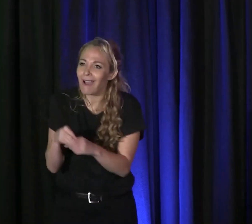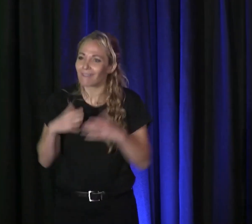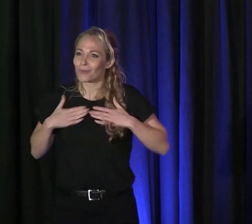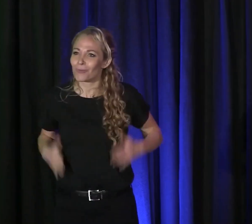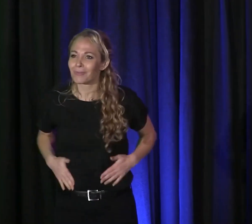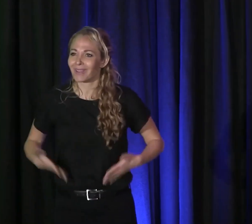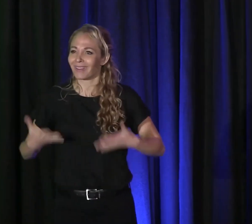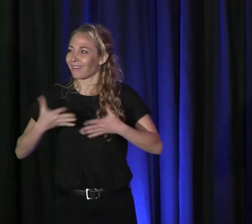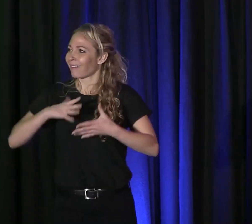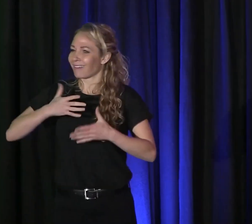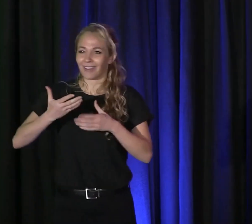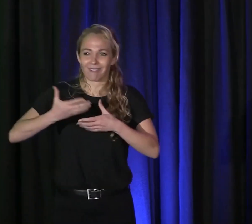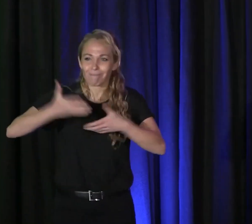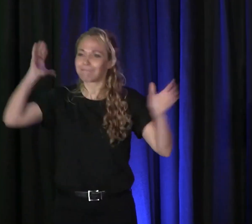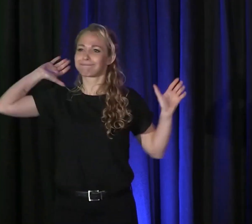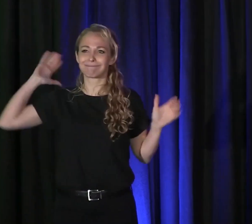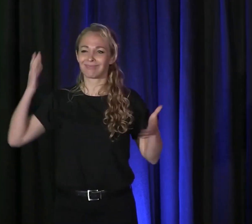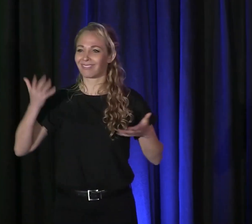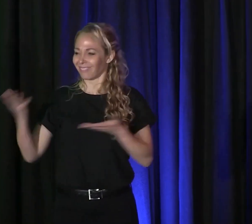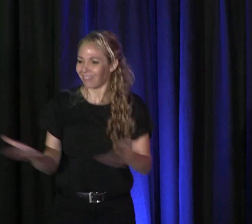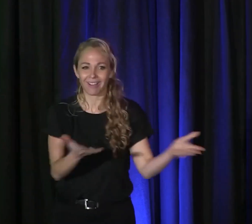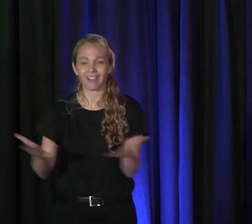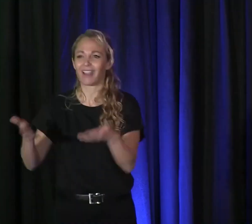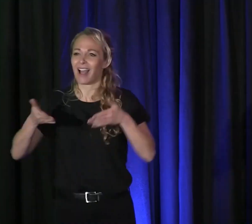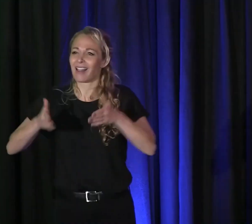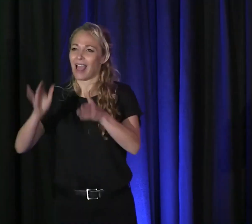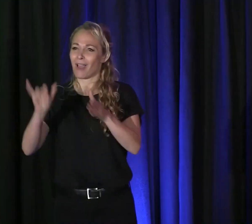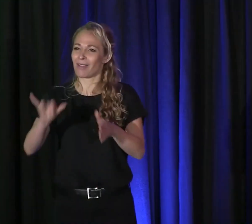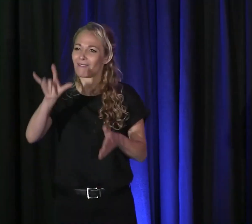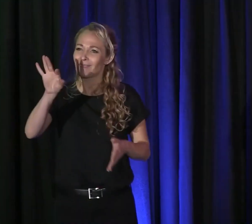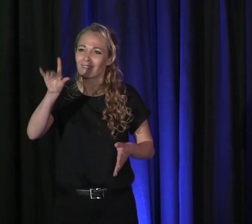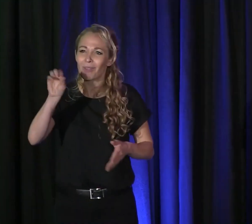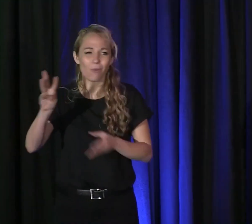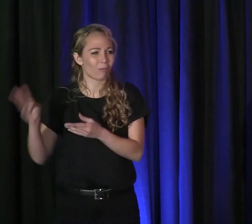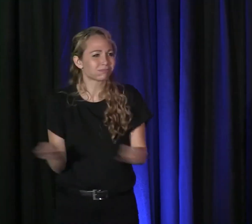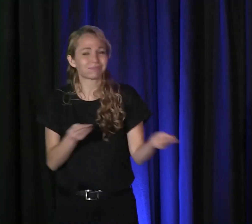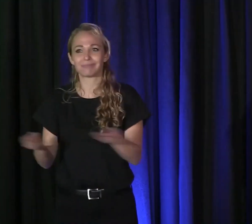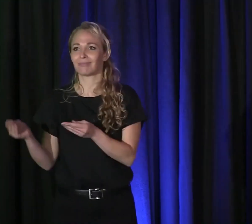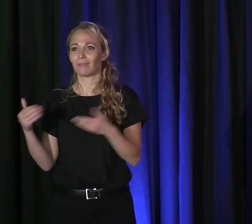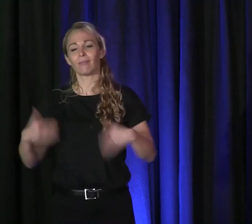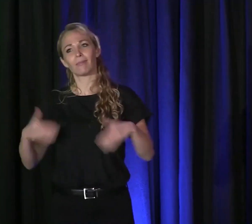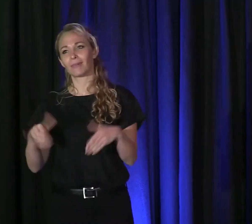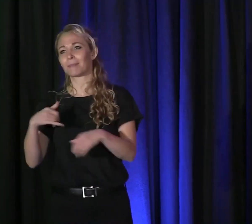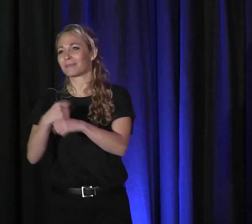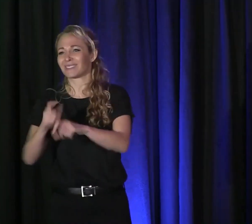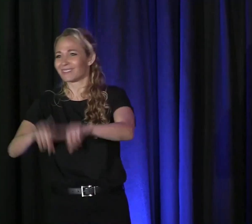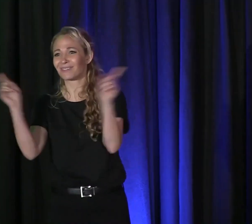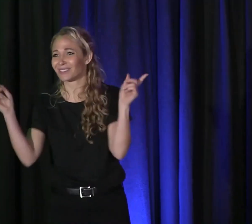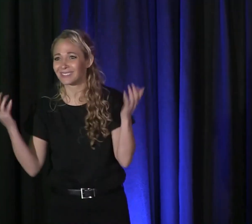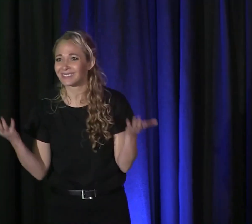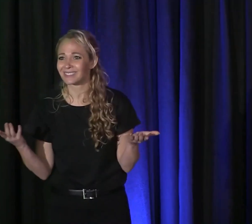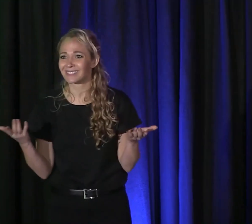robot. I have to include the humanity in that interaction, the emotion, the flow.